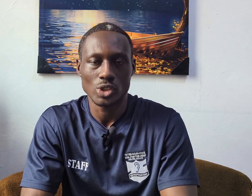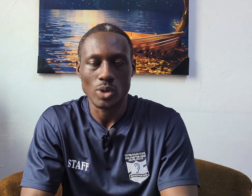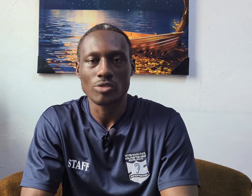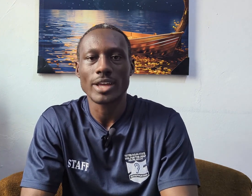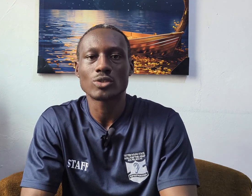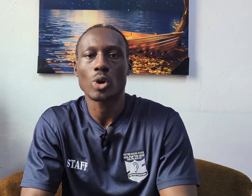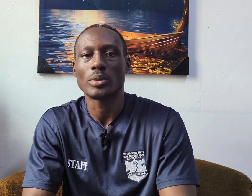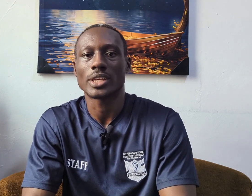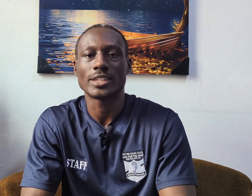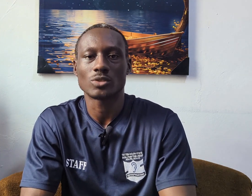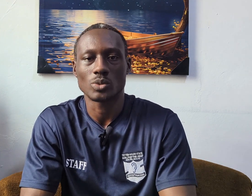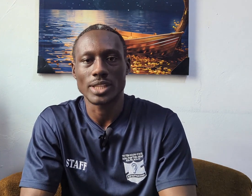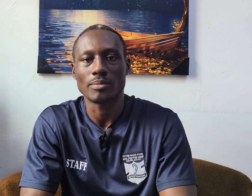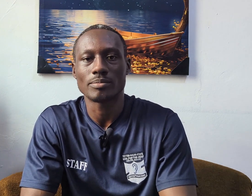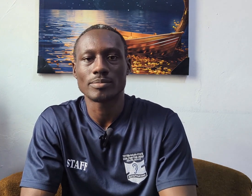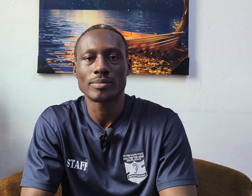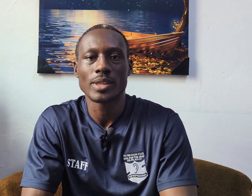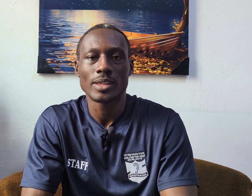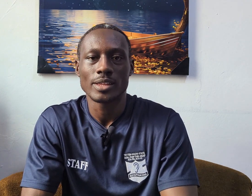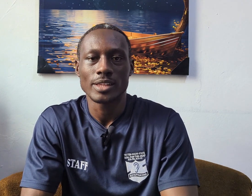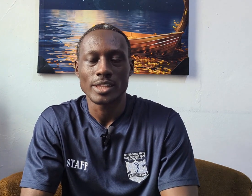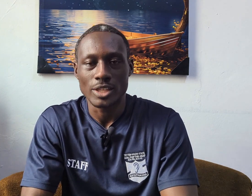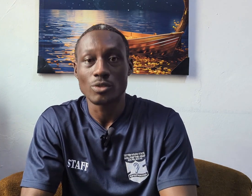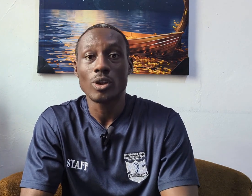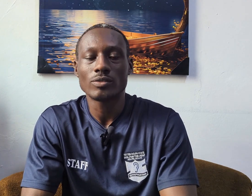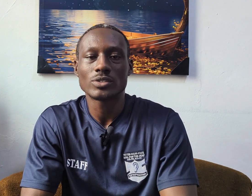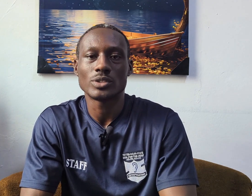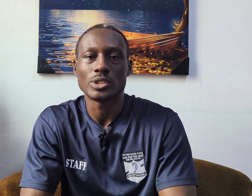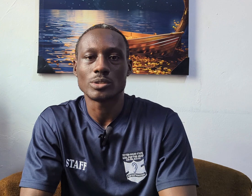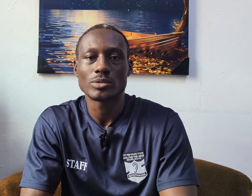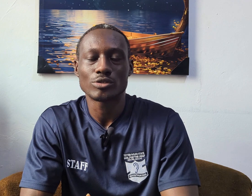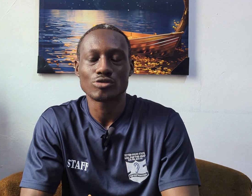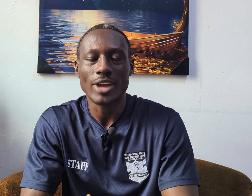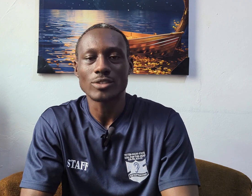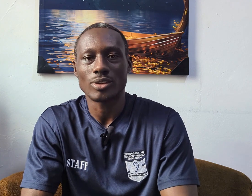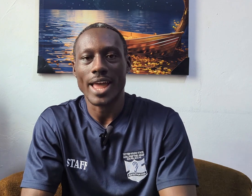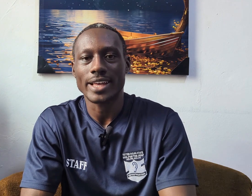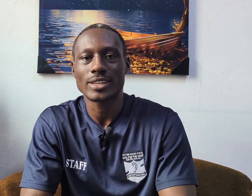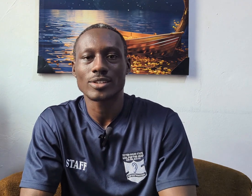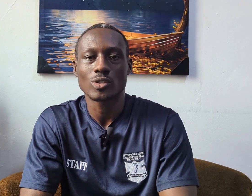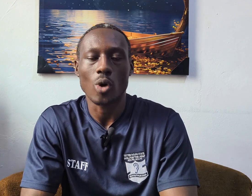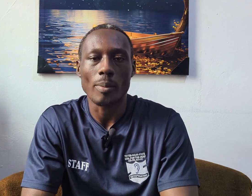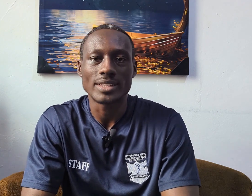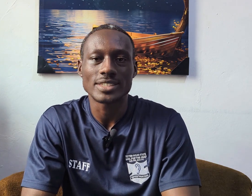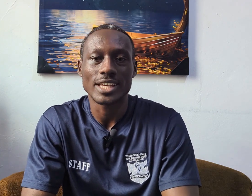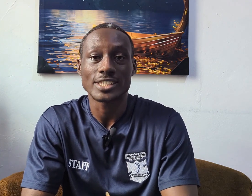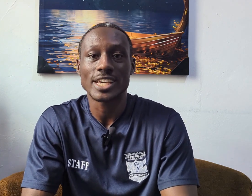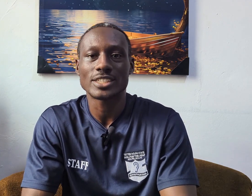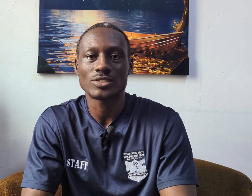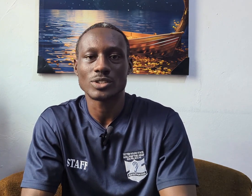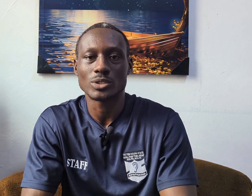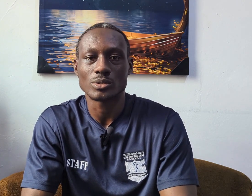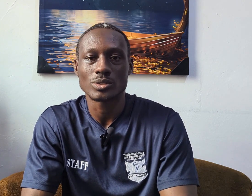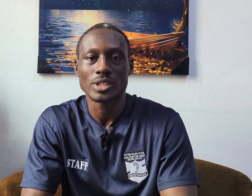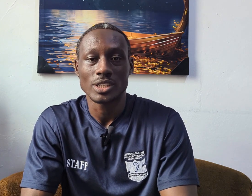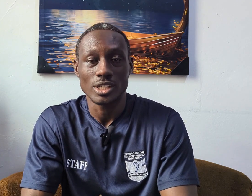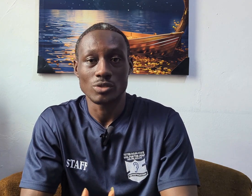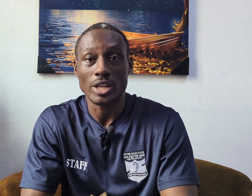you are trying to communicate with them. If you love this video, try to like, comment, and share this video. If you are a